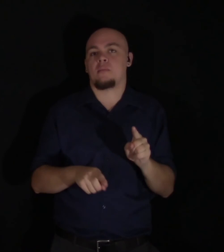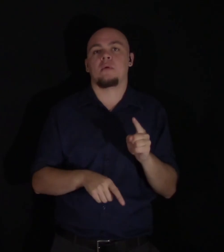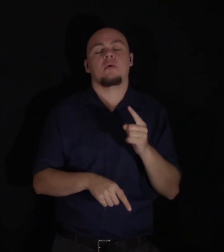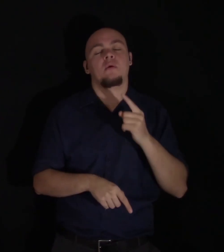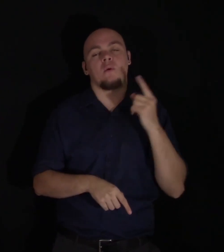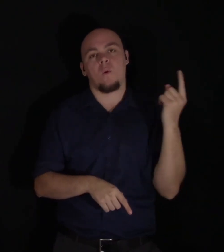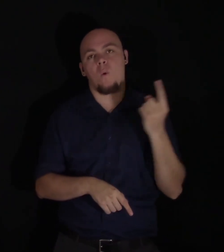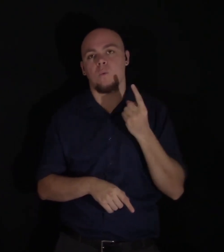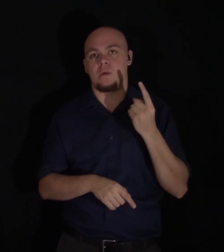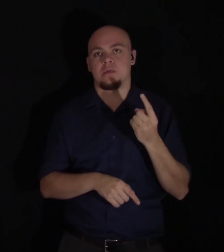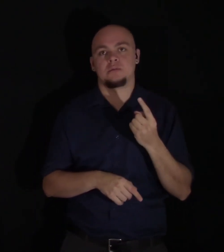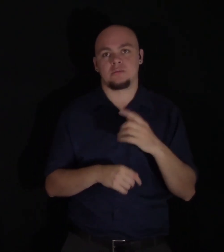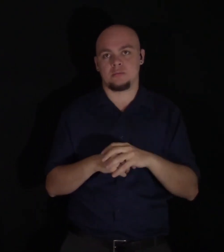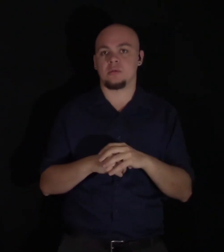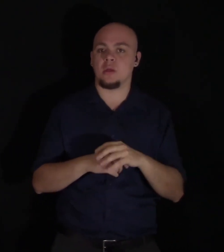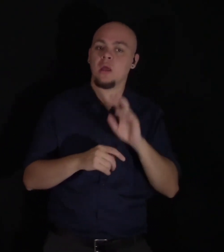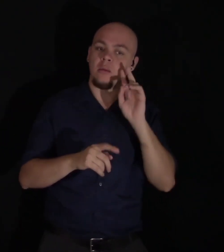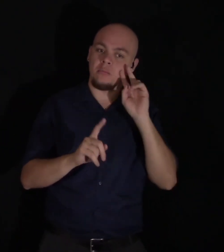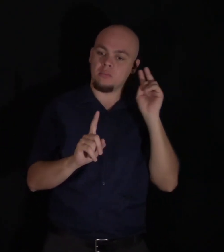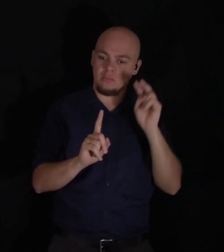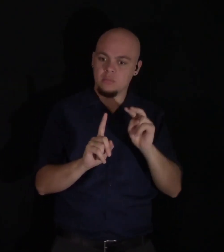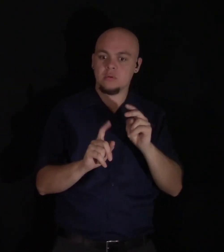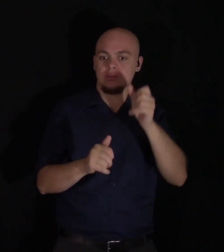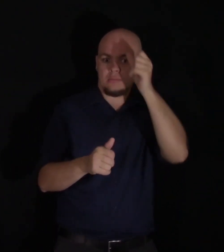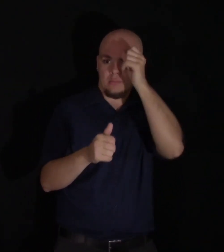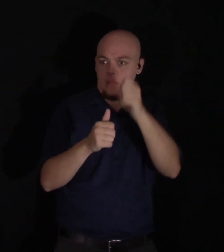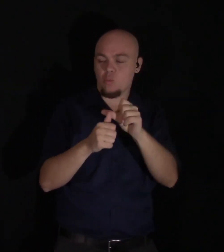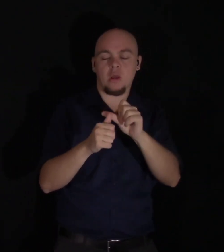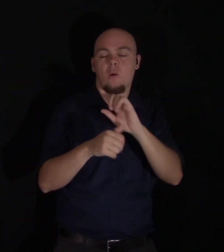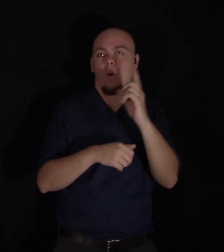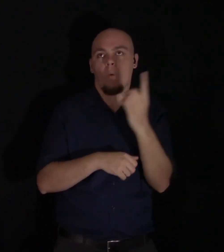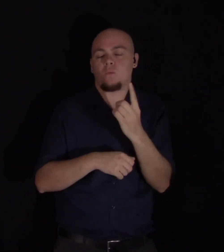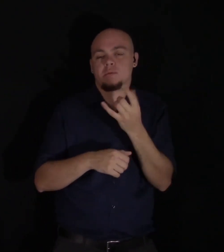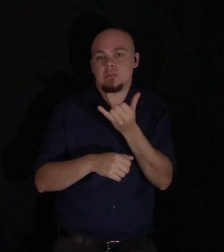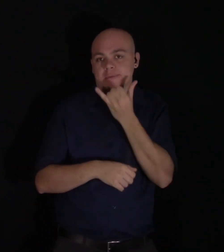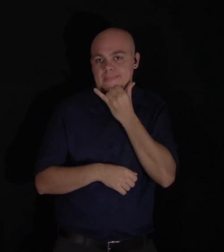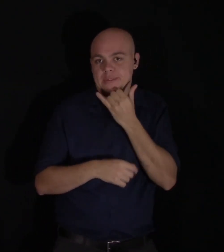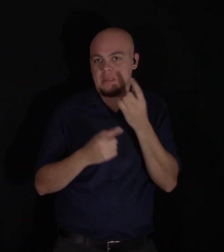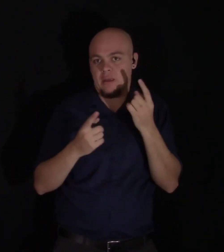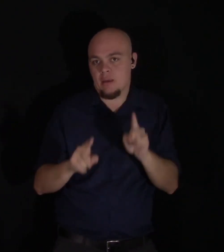communication, memory, and perception. All of us.